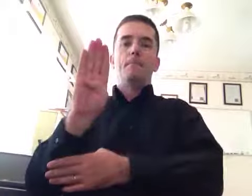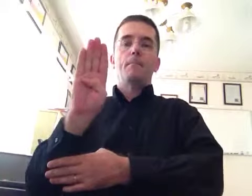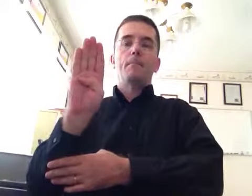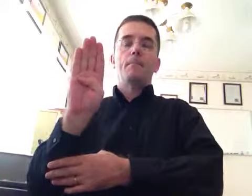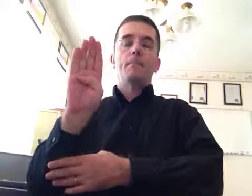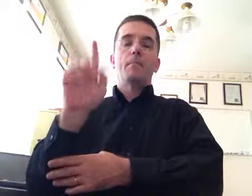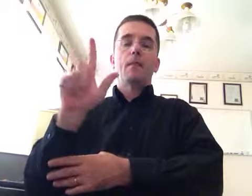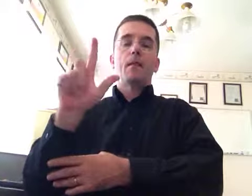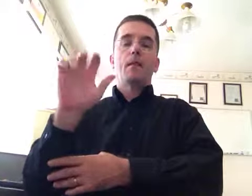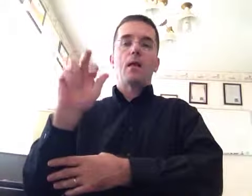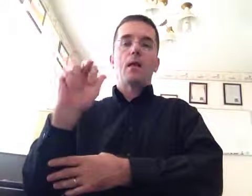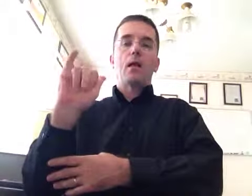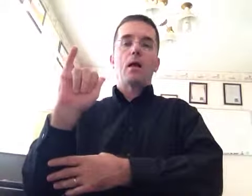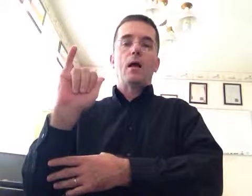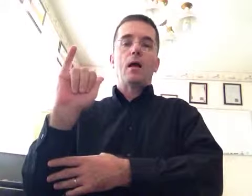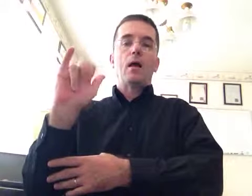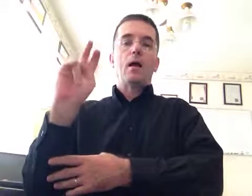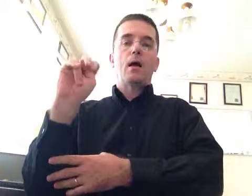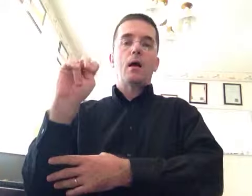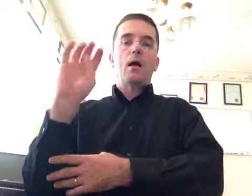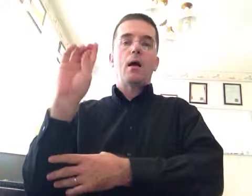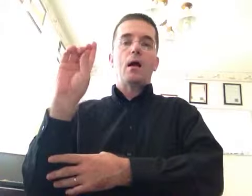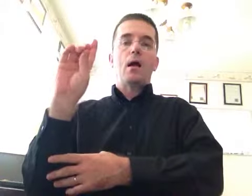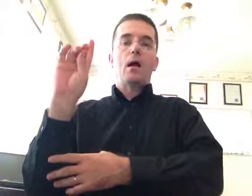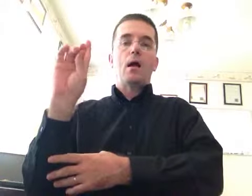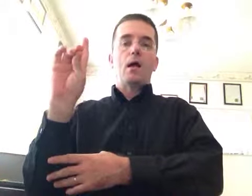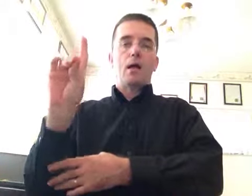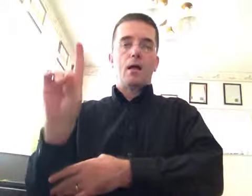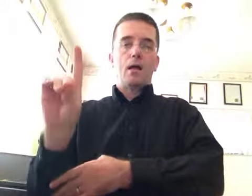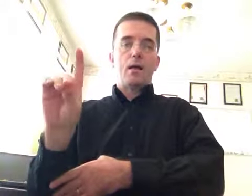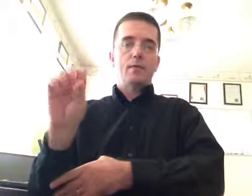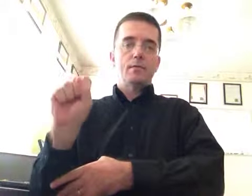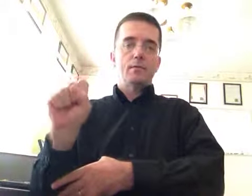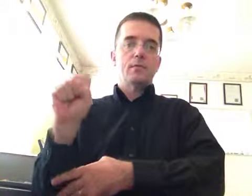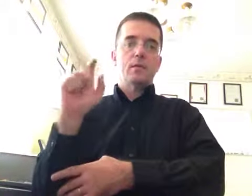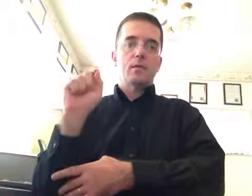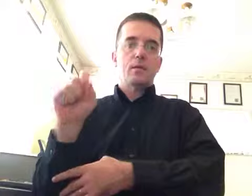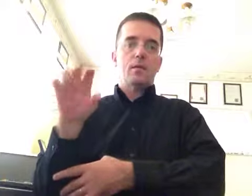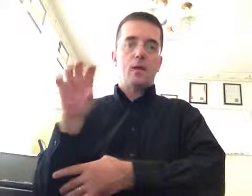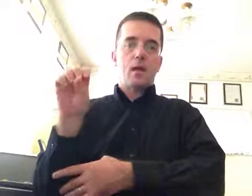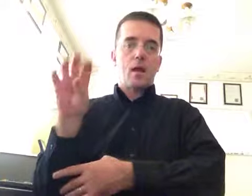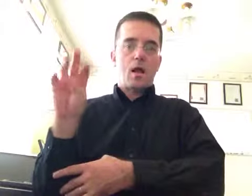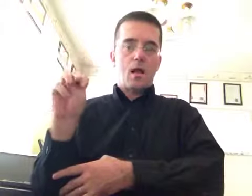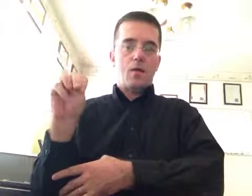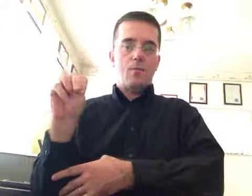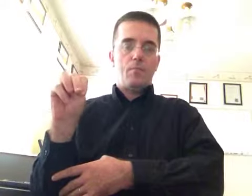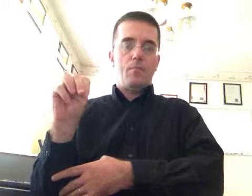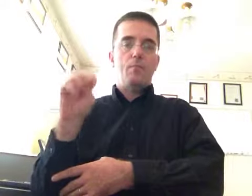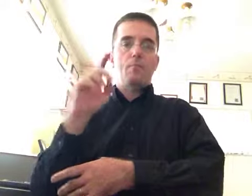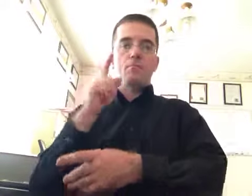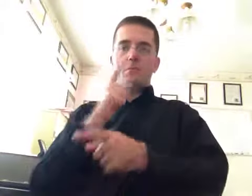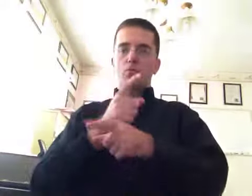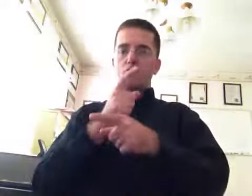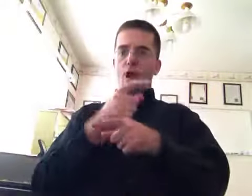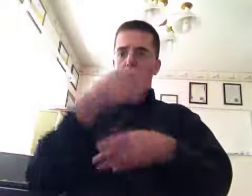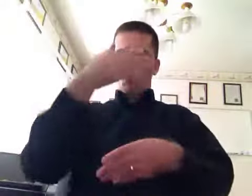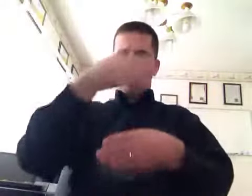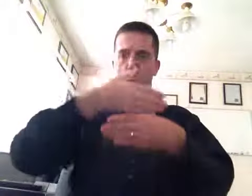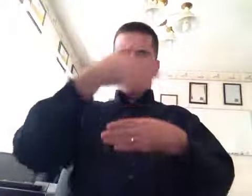to go if you're wanting to put blinds in the windows of your home. That's right, window blinds. This is the place. The largest